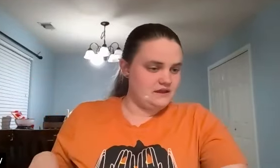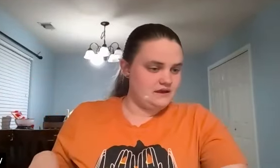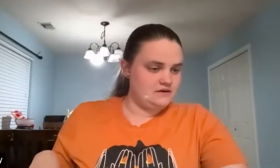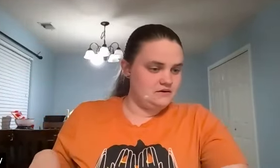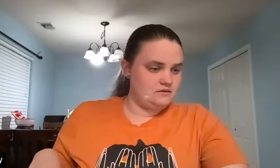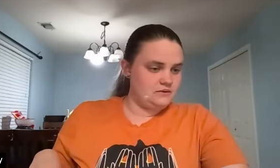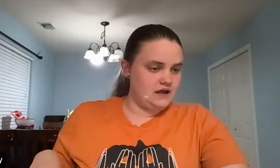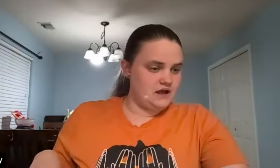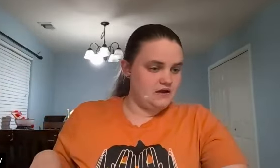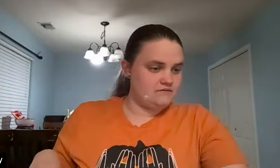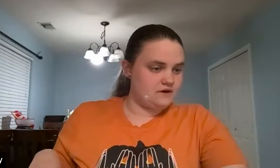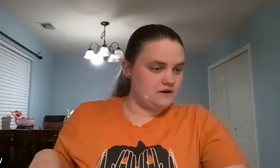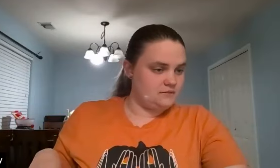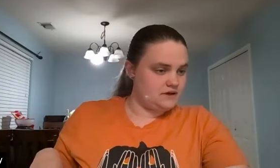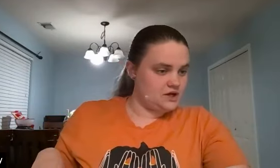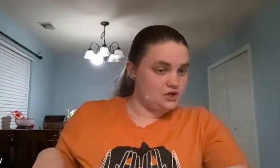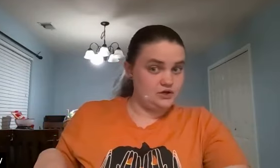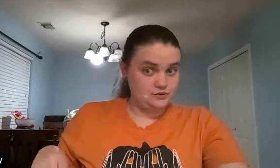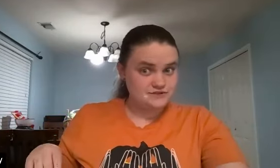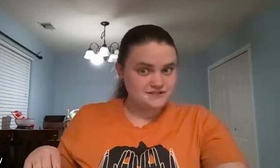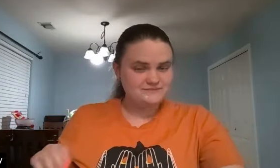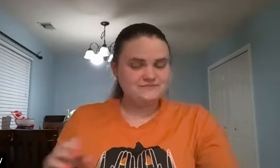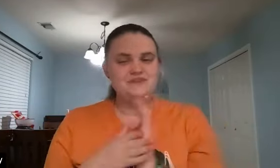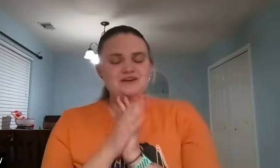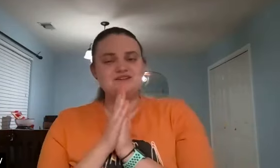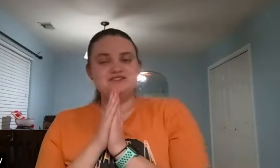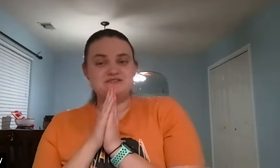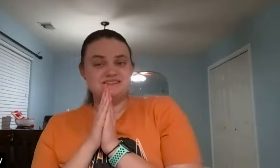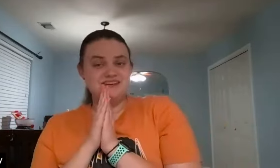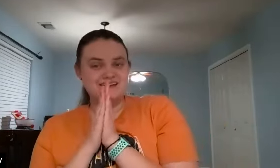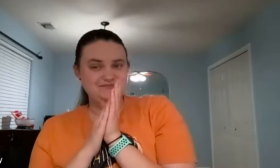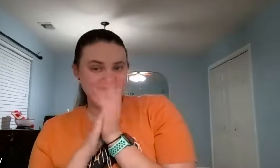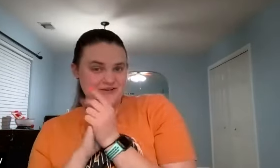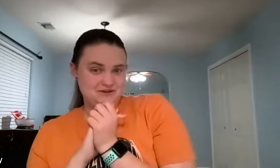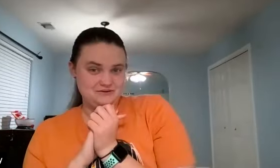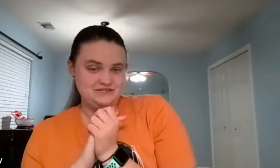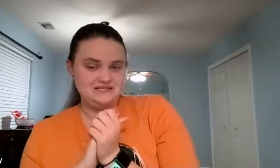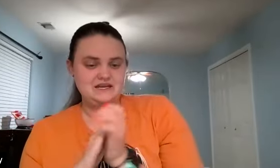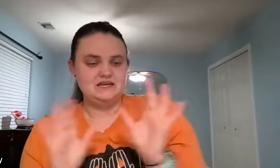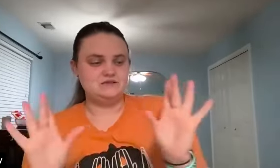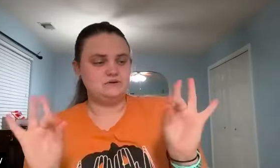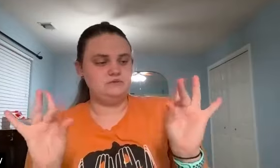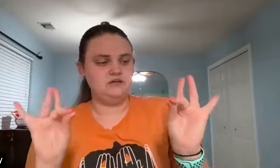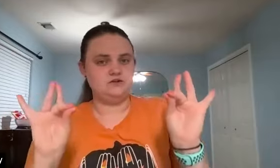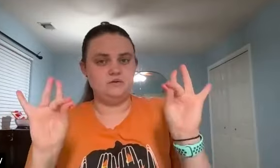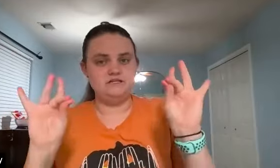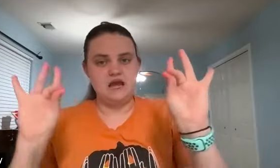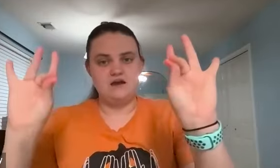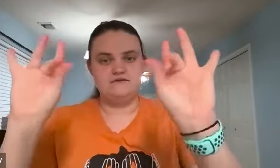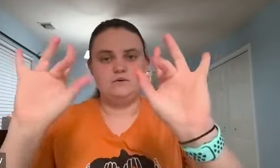Then we have ghost. So the sign for ghost is going to be, you're going to have